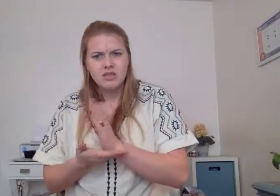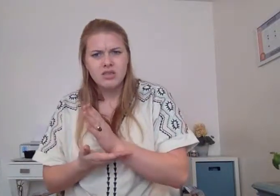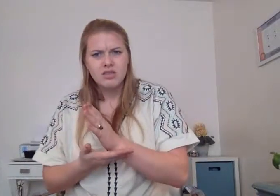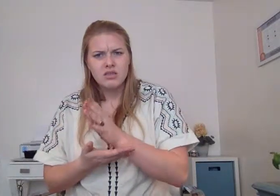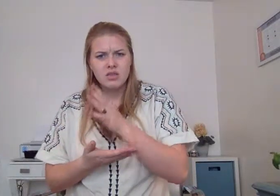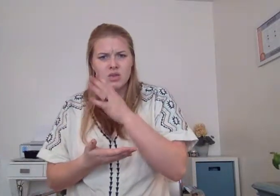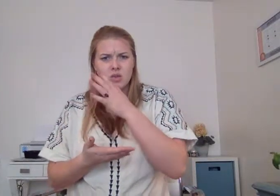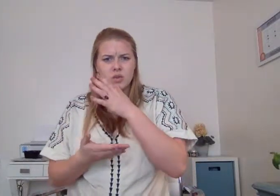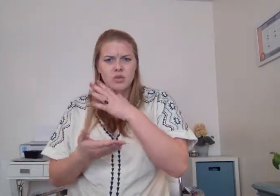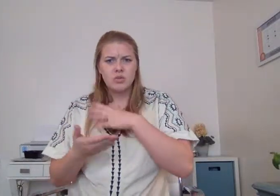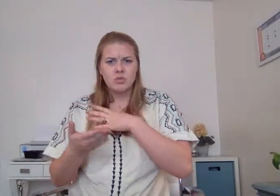with man-hating.